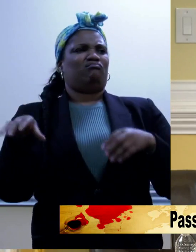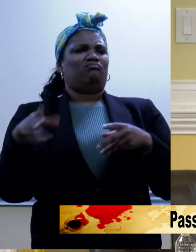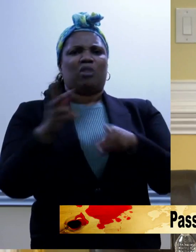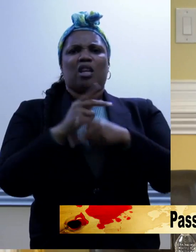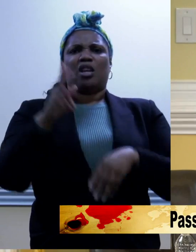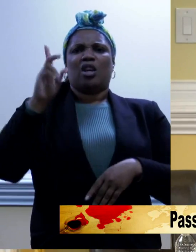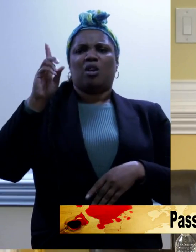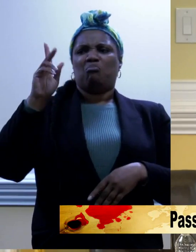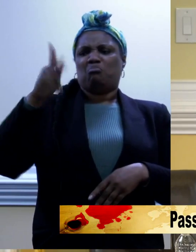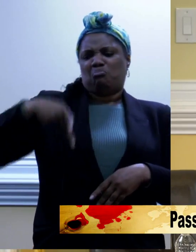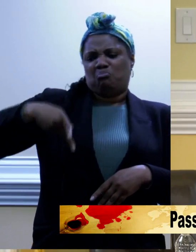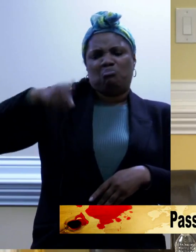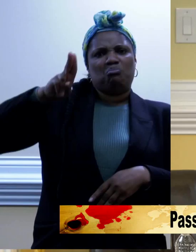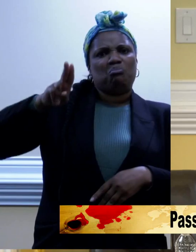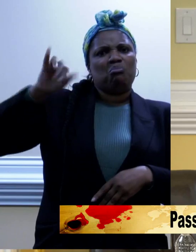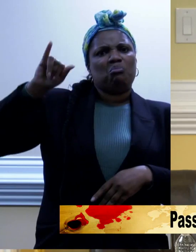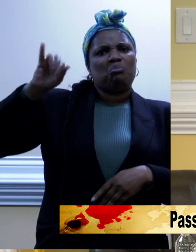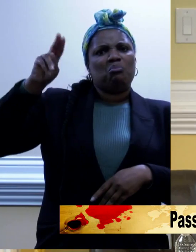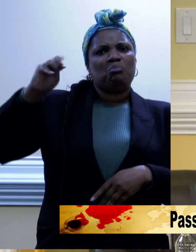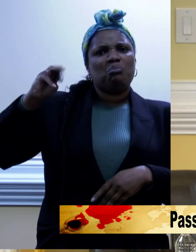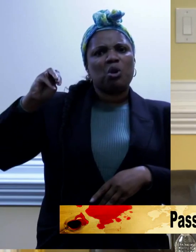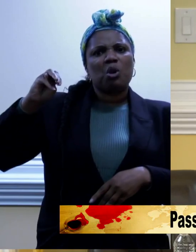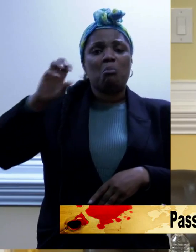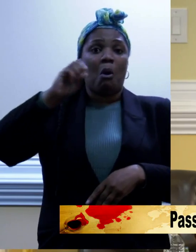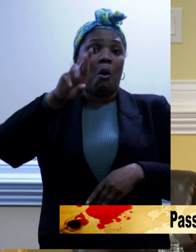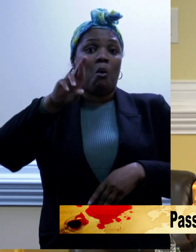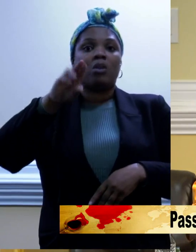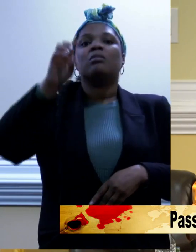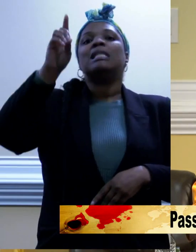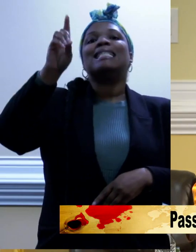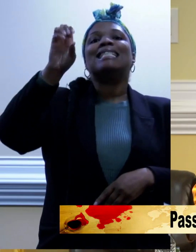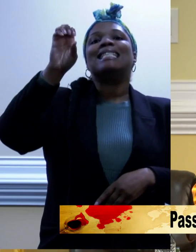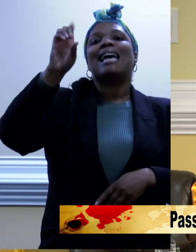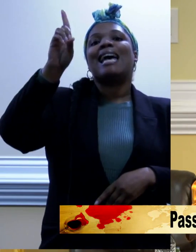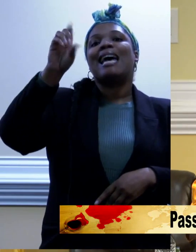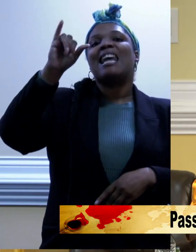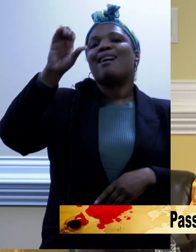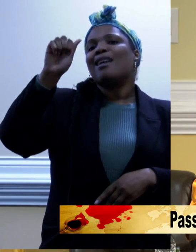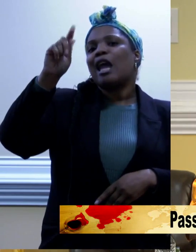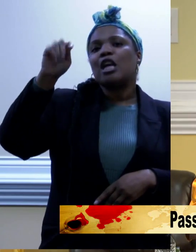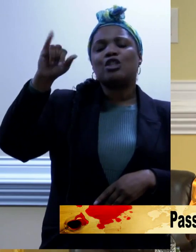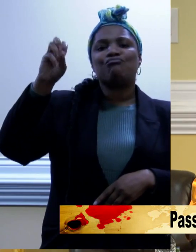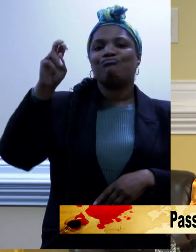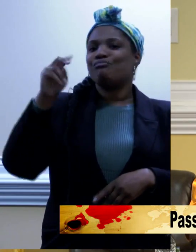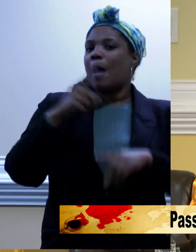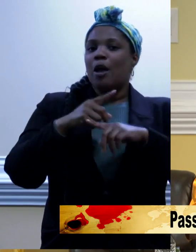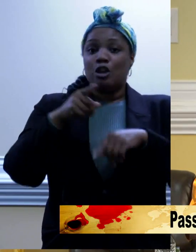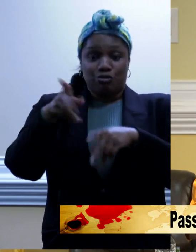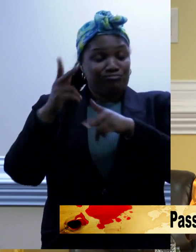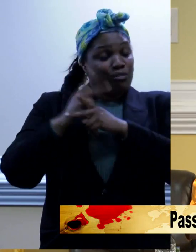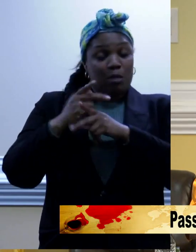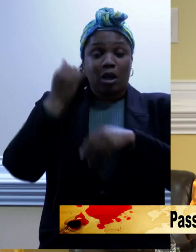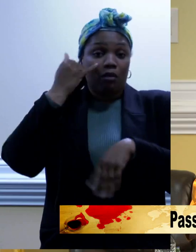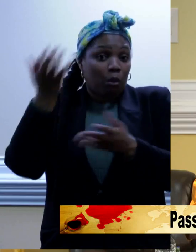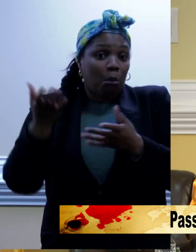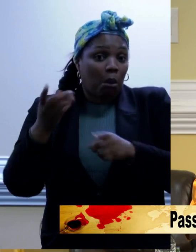the dedication? If you want to do it, so be it. But we only keep these feasts that the Lord gave us in the 23rd chapter of